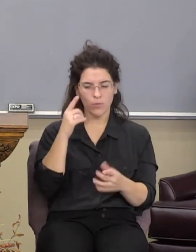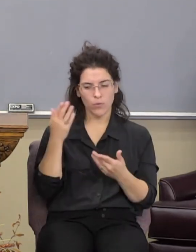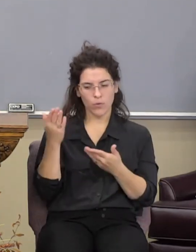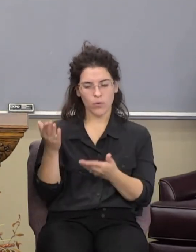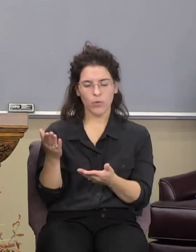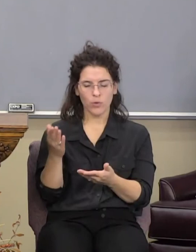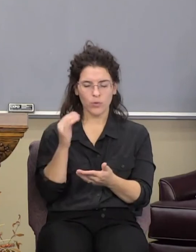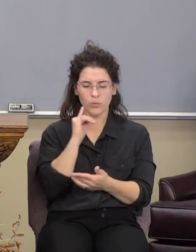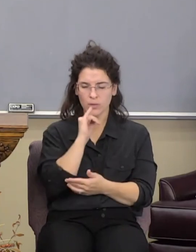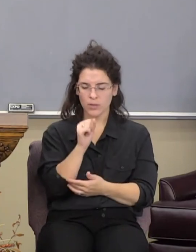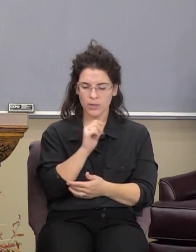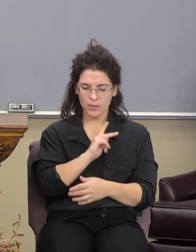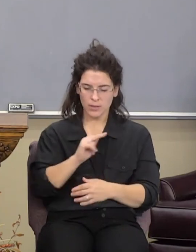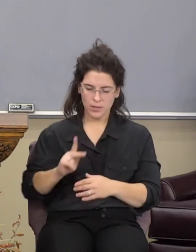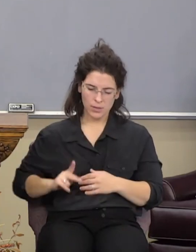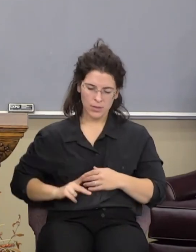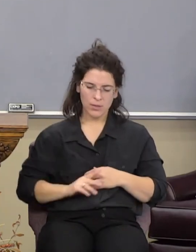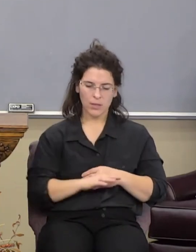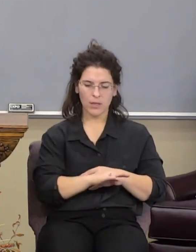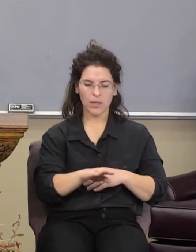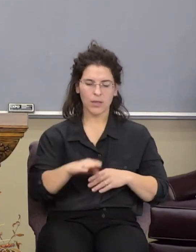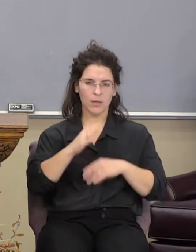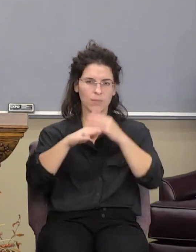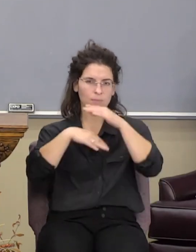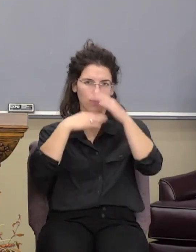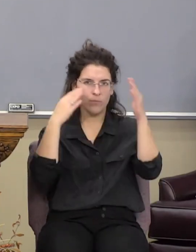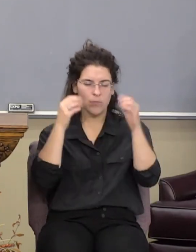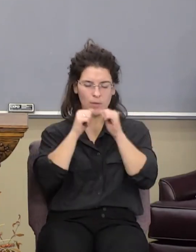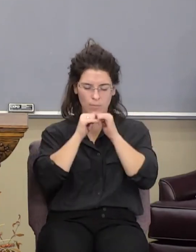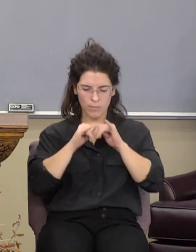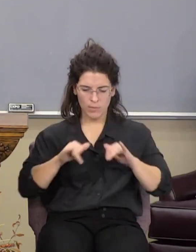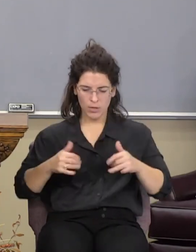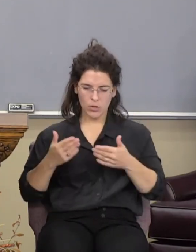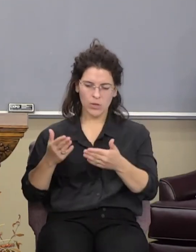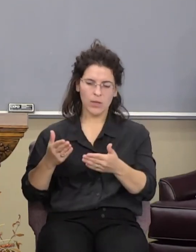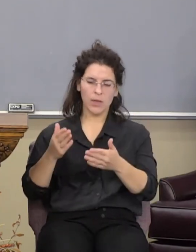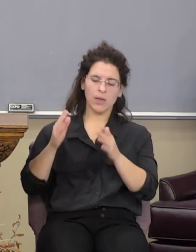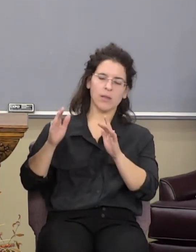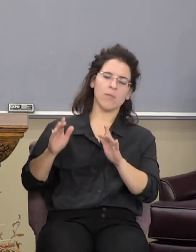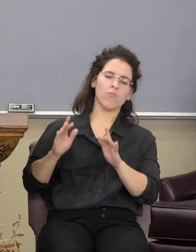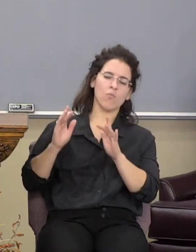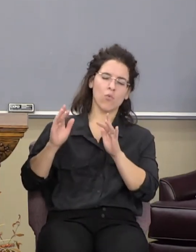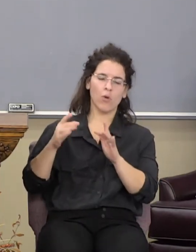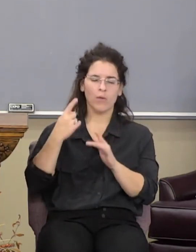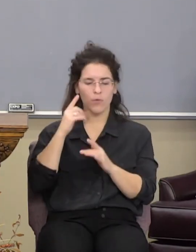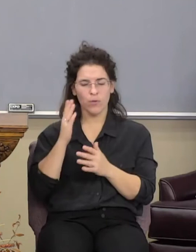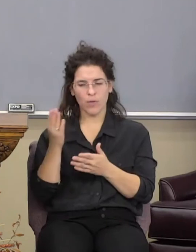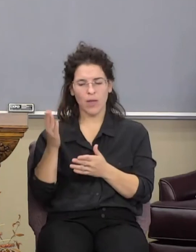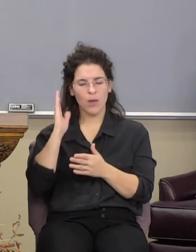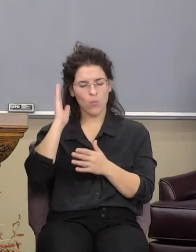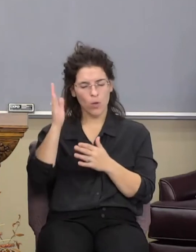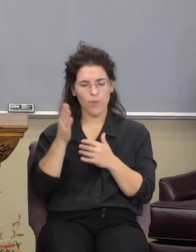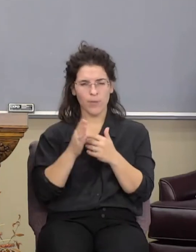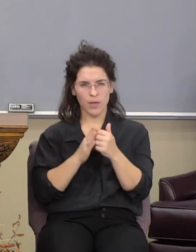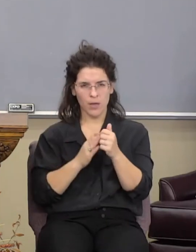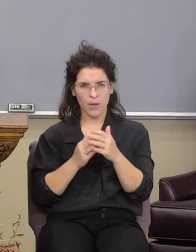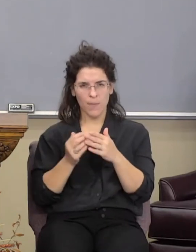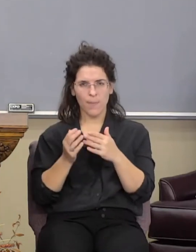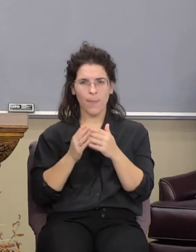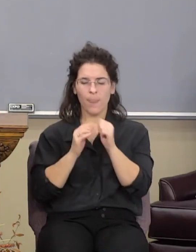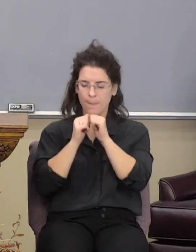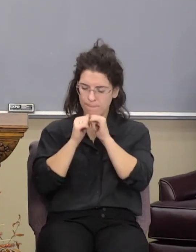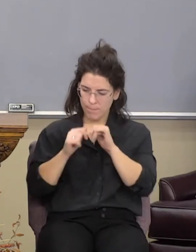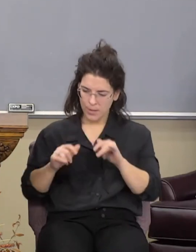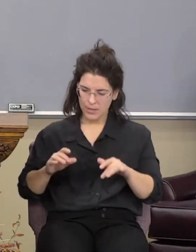theirs is the kingdom of heaven. Blessed are they that mourn, for they shall be comforted. Blessed